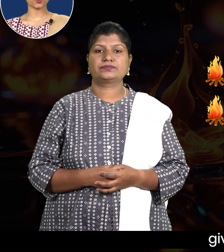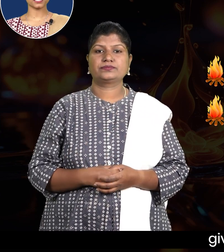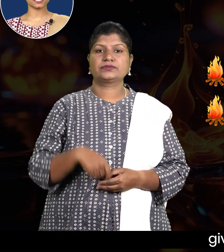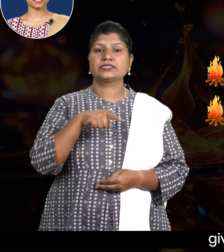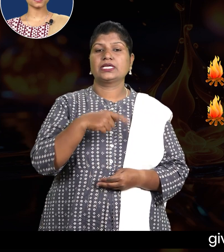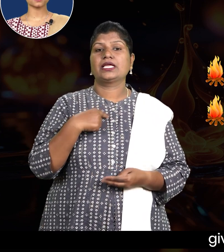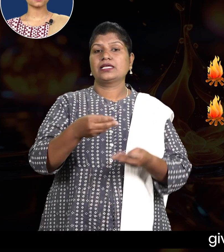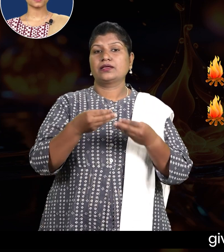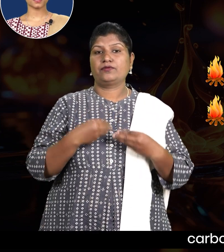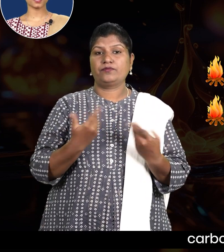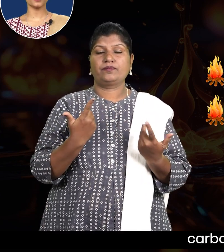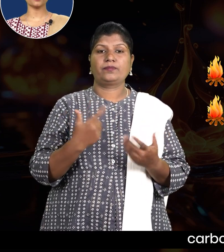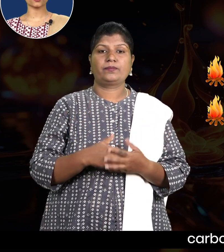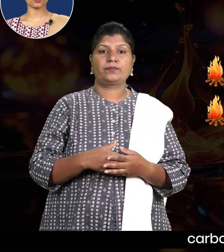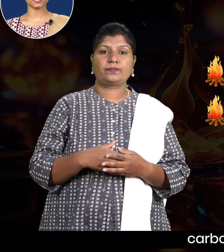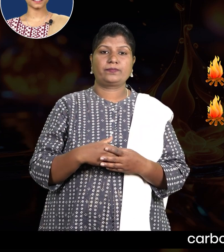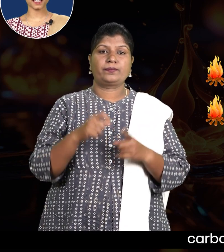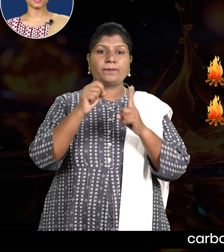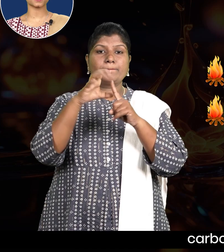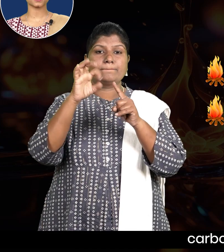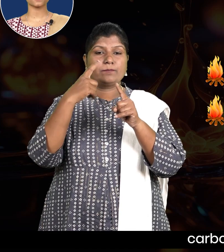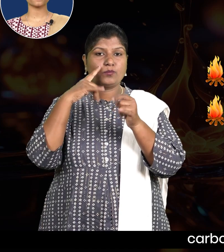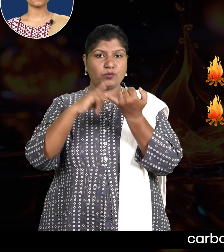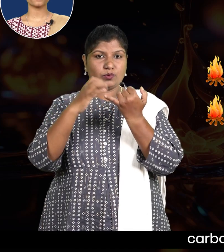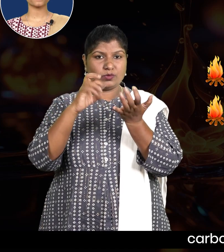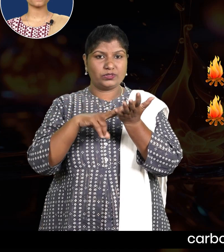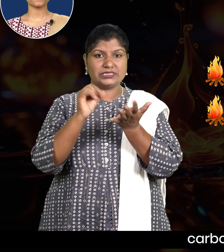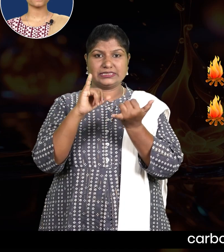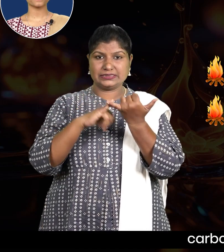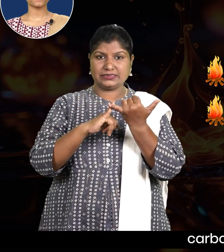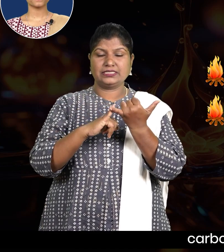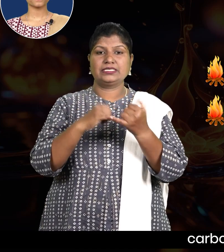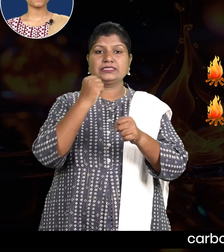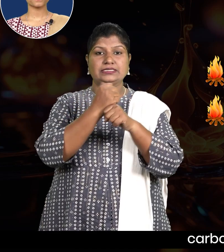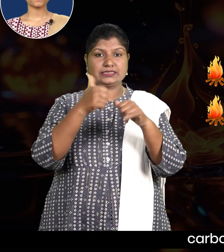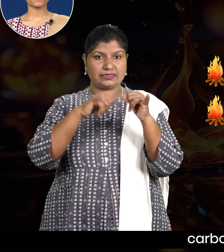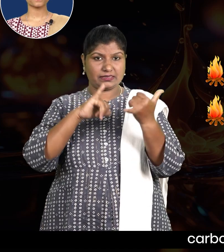gives poisonous carbon monoxide gas.